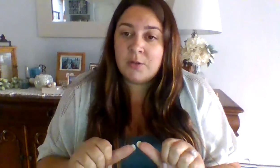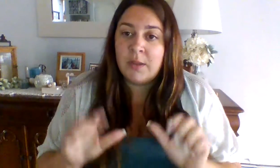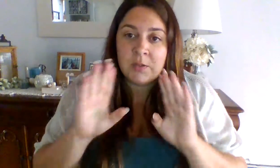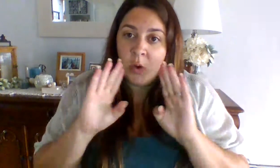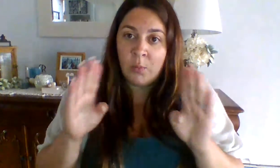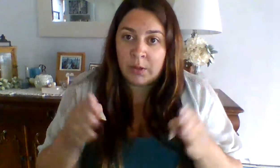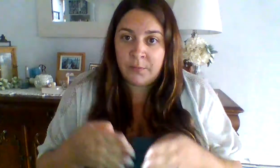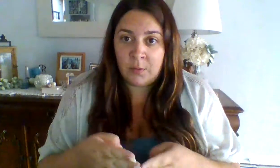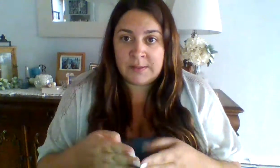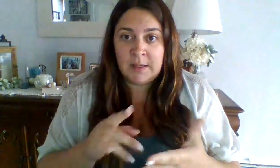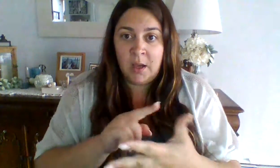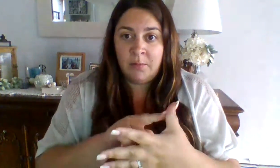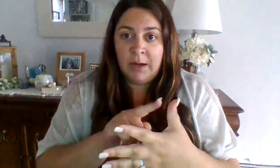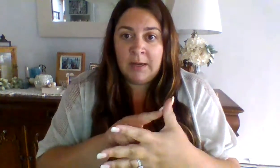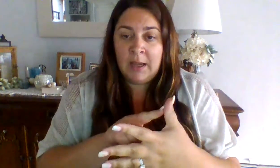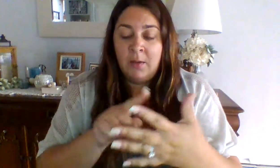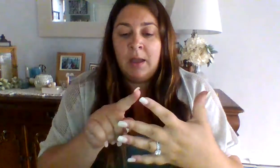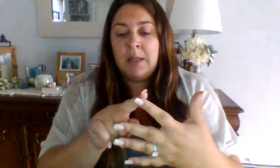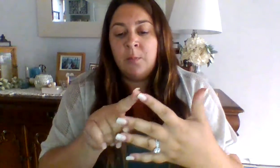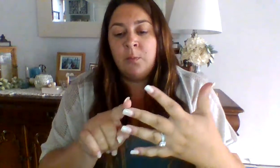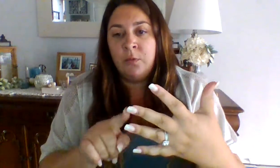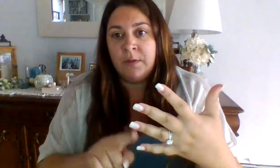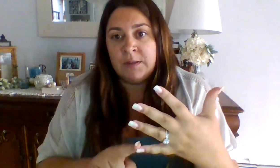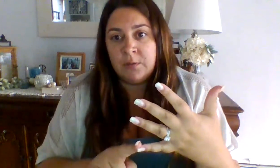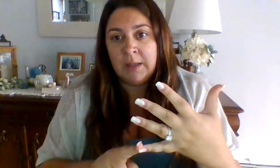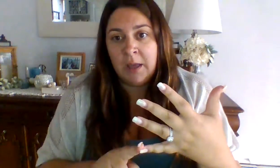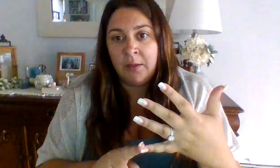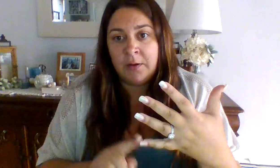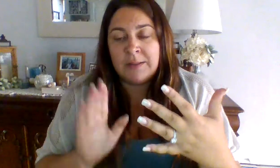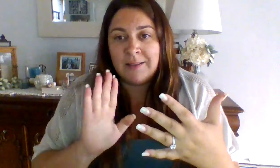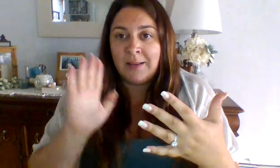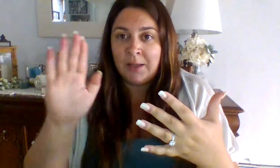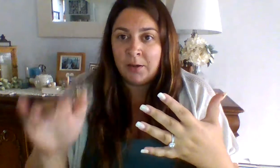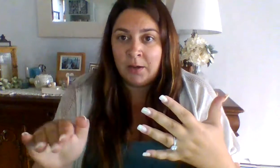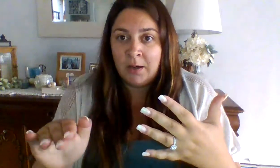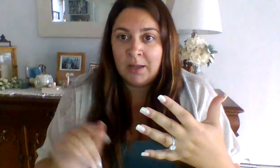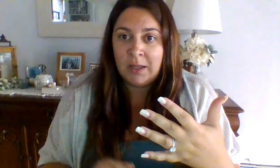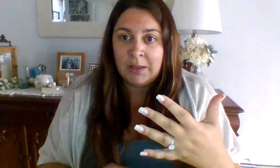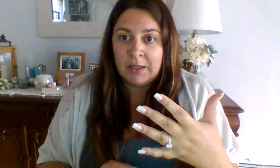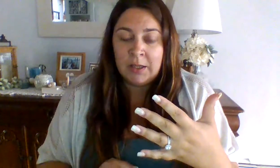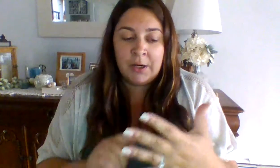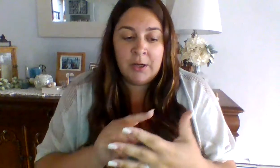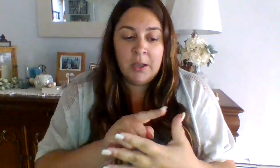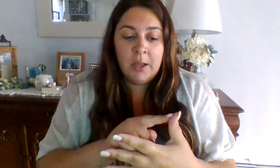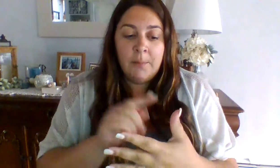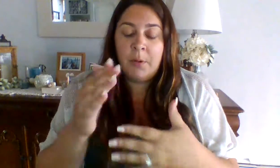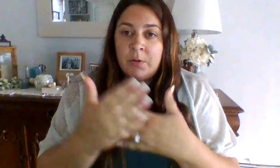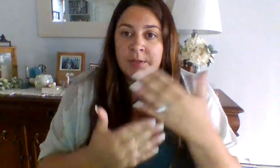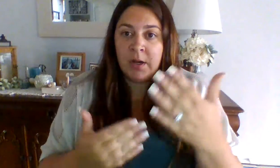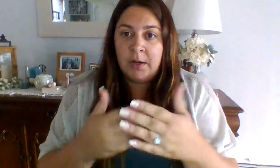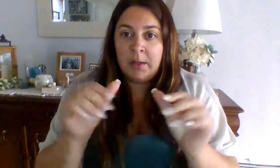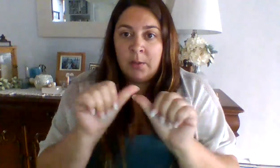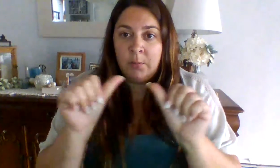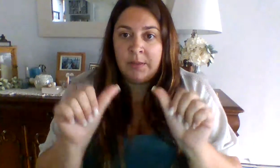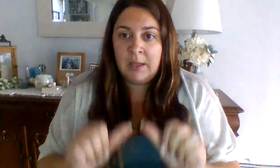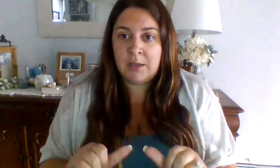that's all we're focusing on right now, and then we'll move into the others later in the year, but we're starting with hand